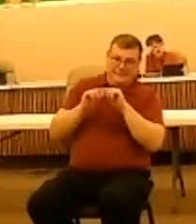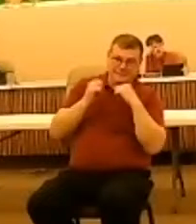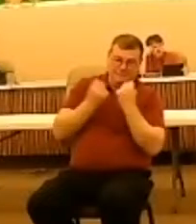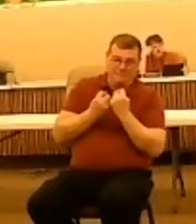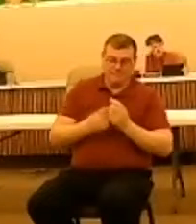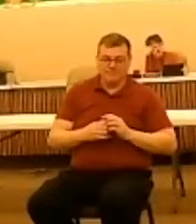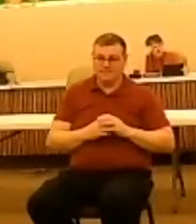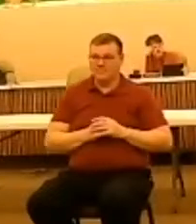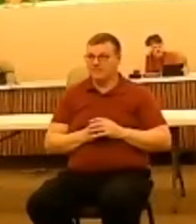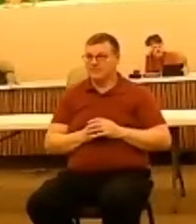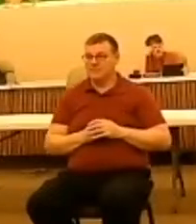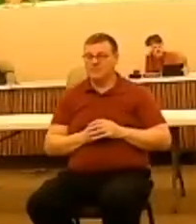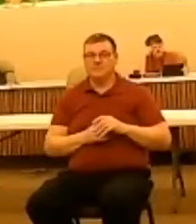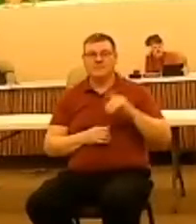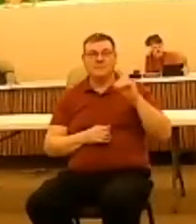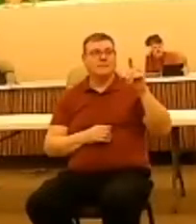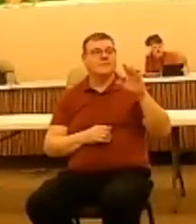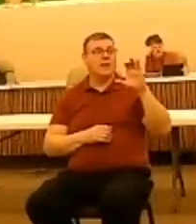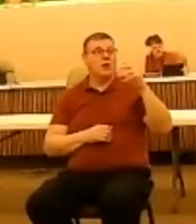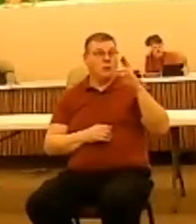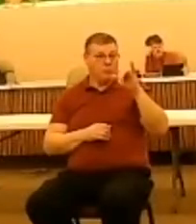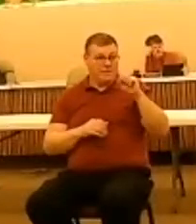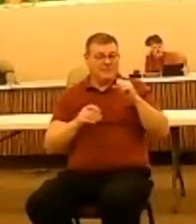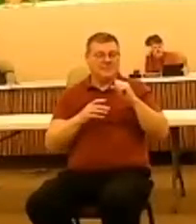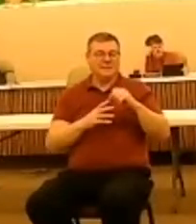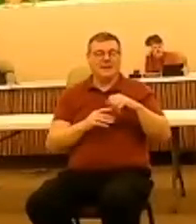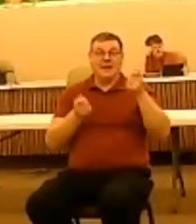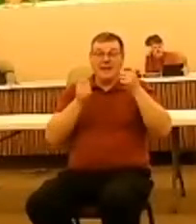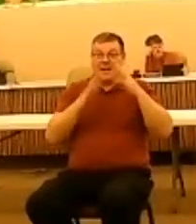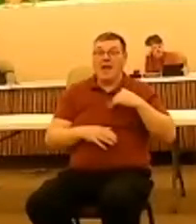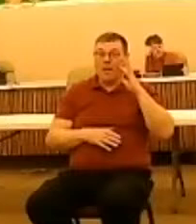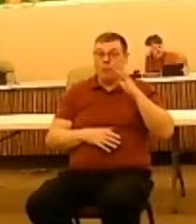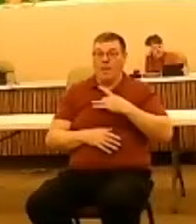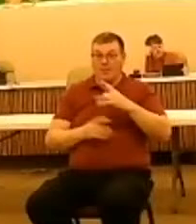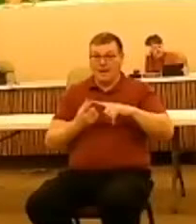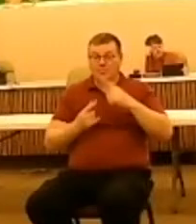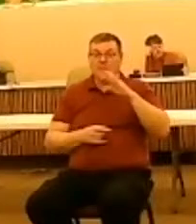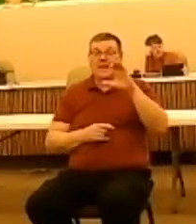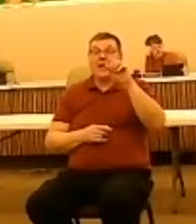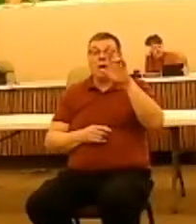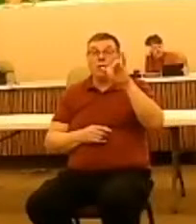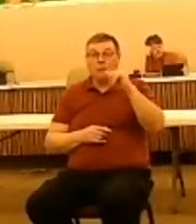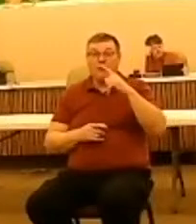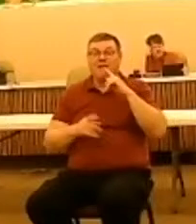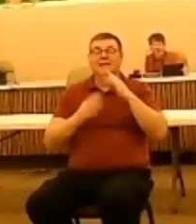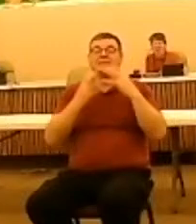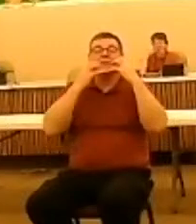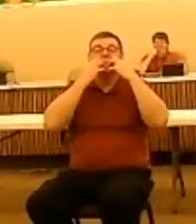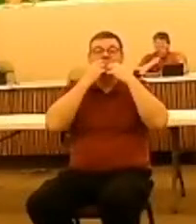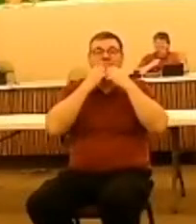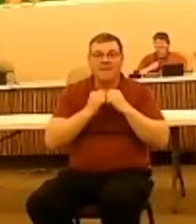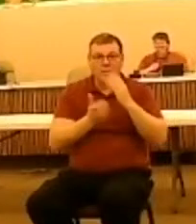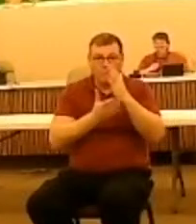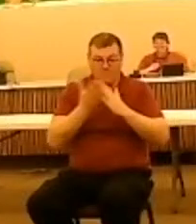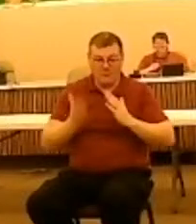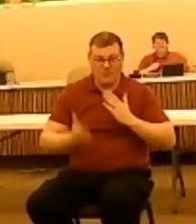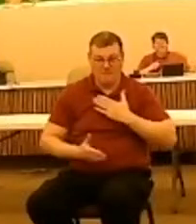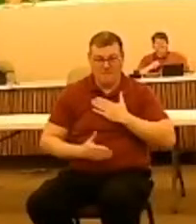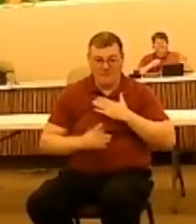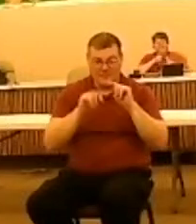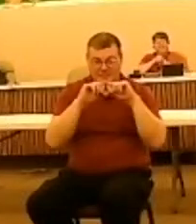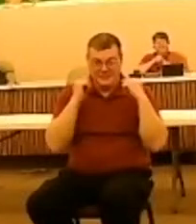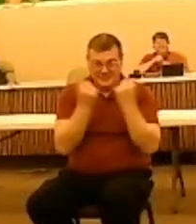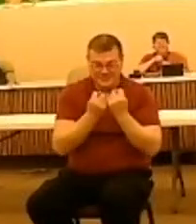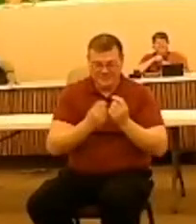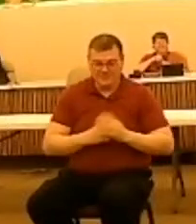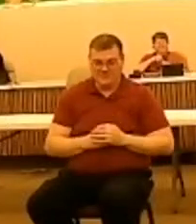This is Chris Martin, Director of Engineering and Planning. I would absolutely like to say Craig is a valuable member of our team.